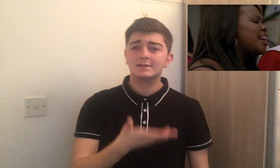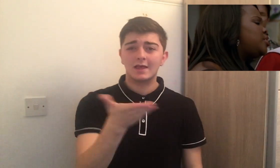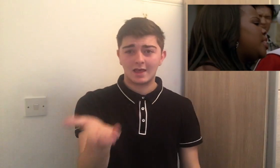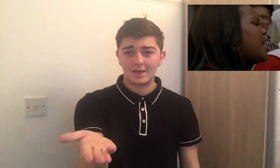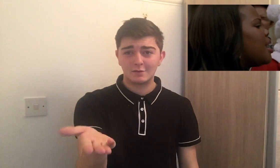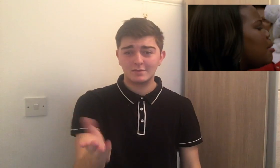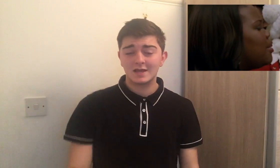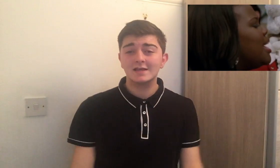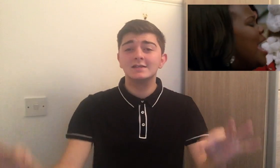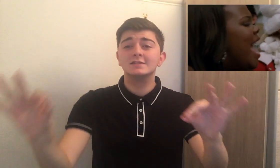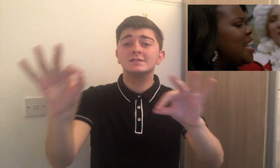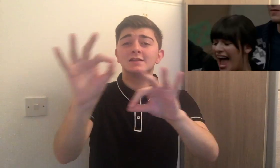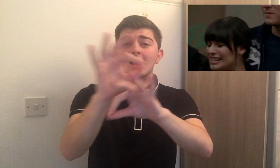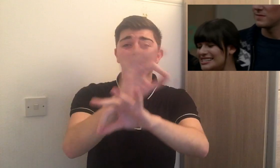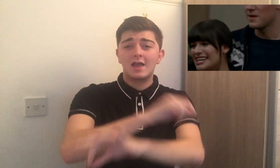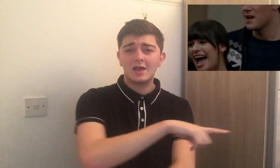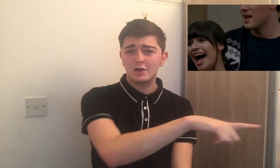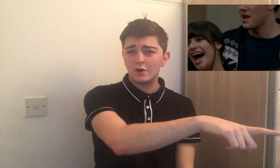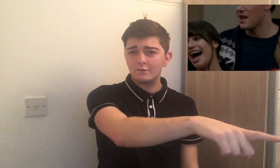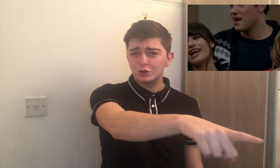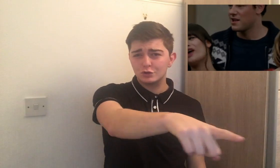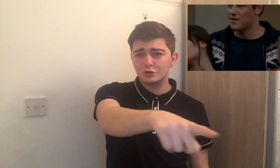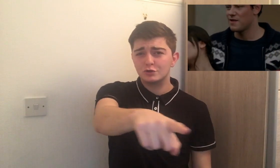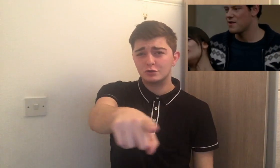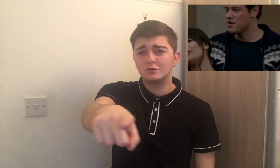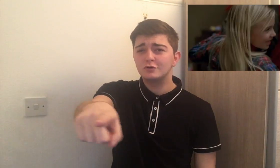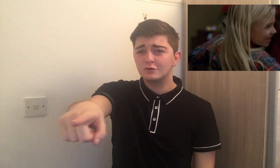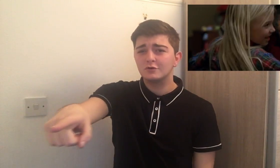it's them instead of you.